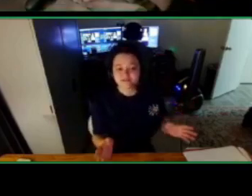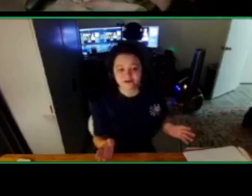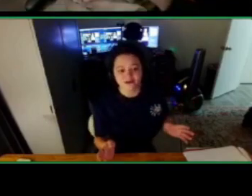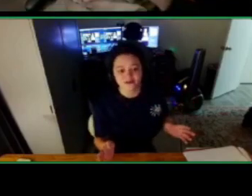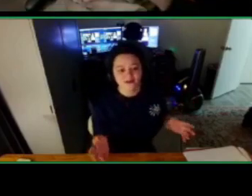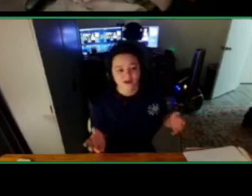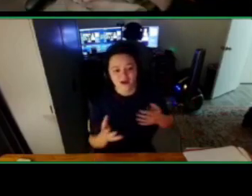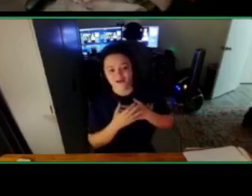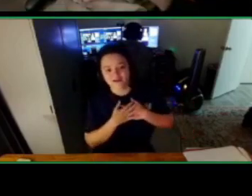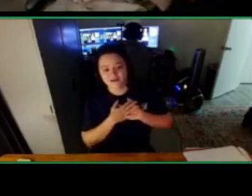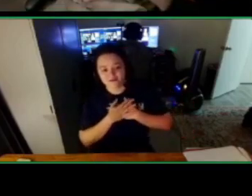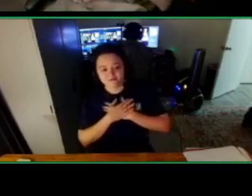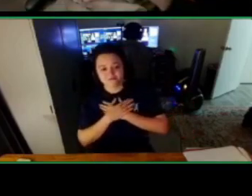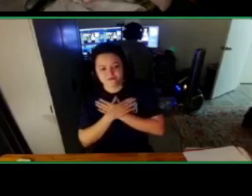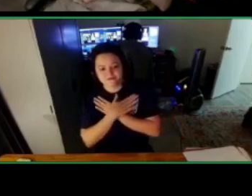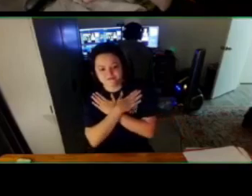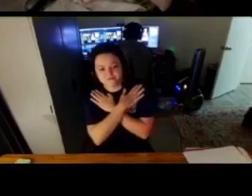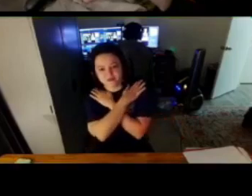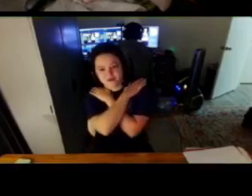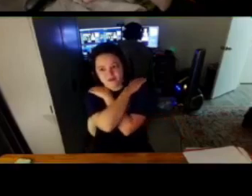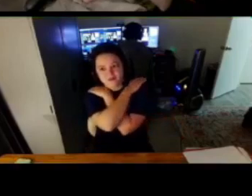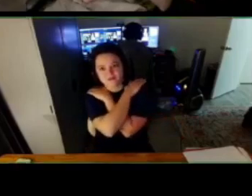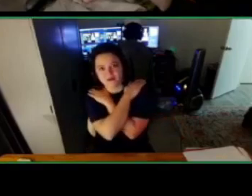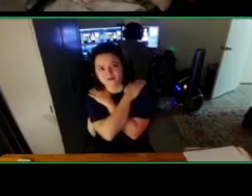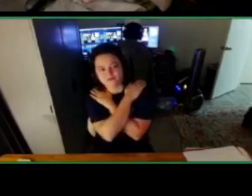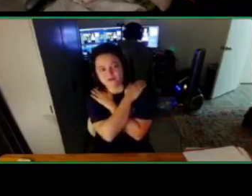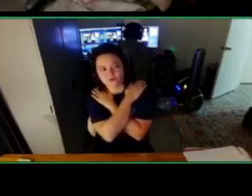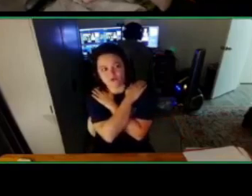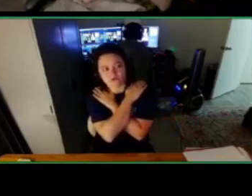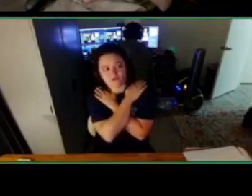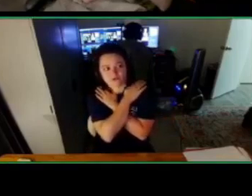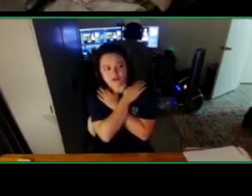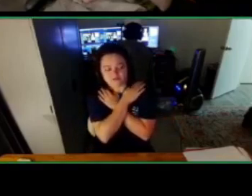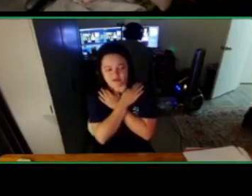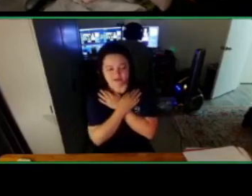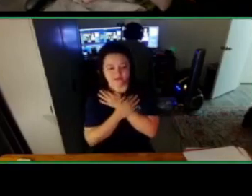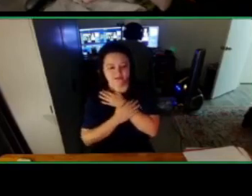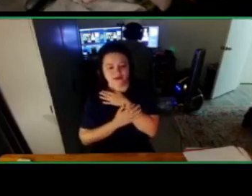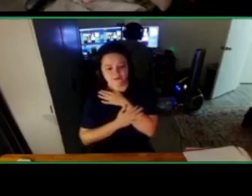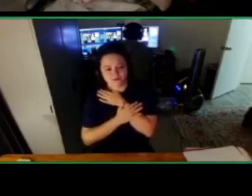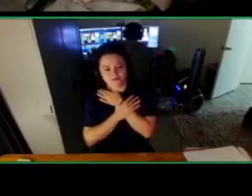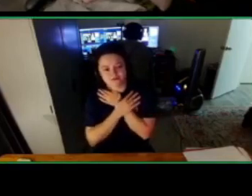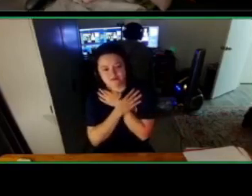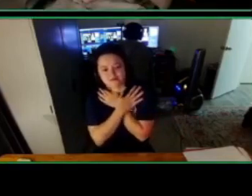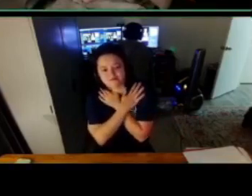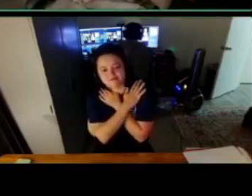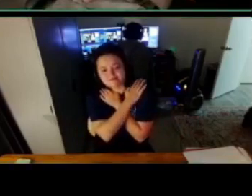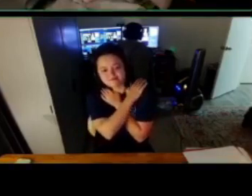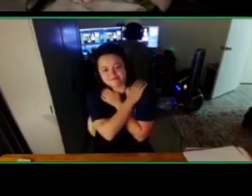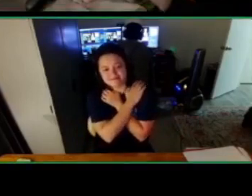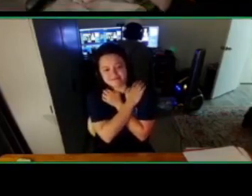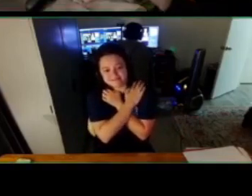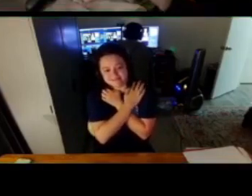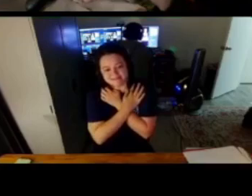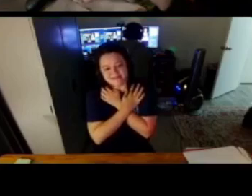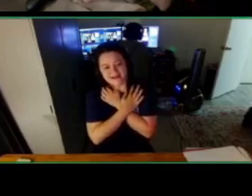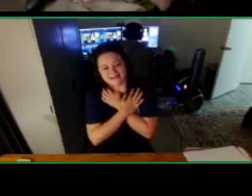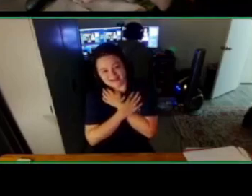fine. I have done courts that have lasted hours. And that takes